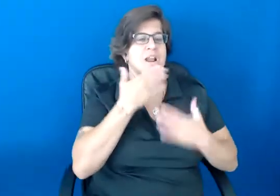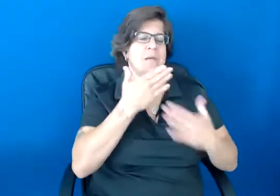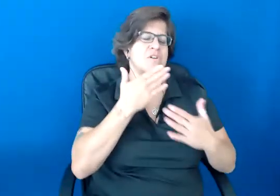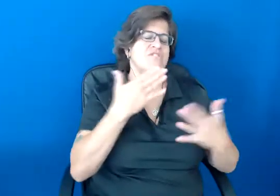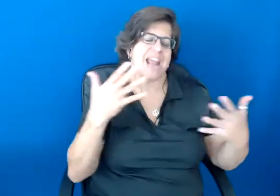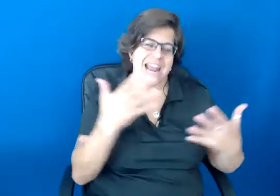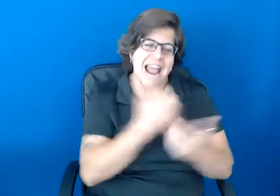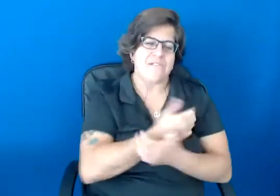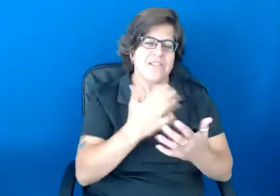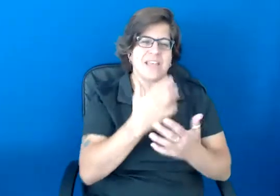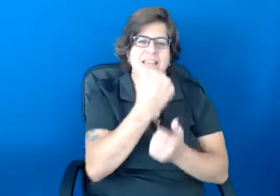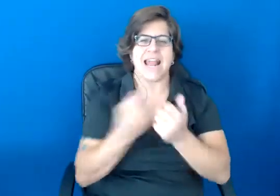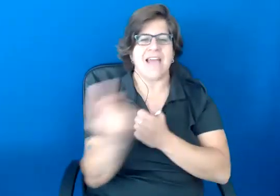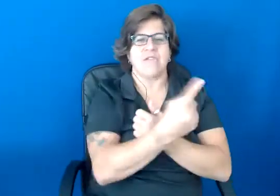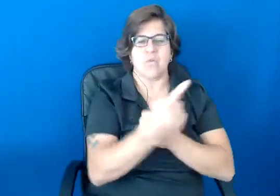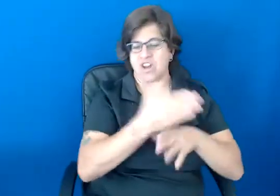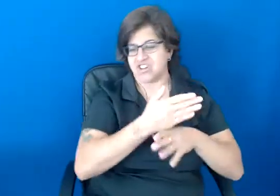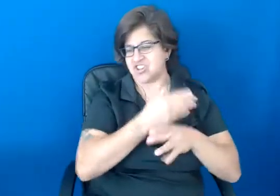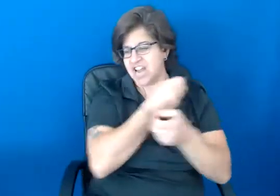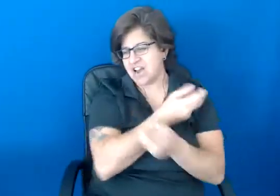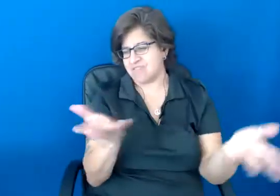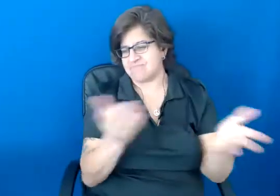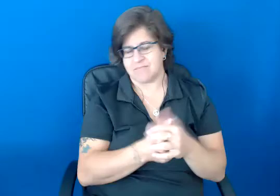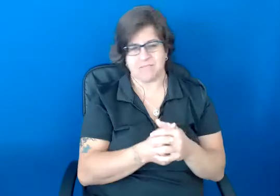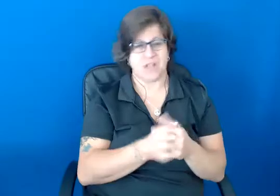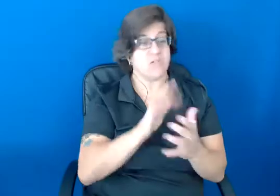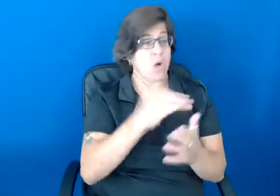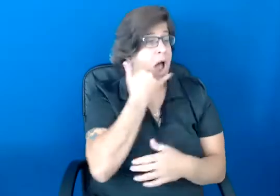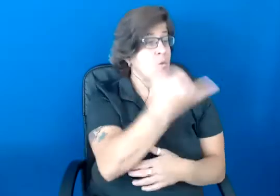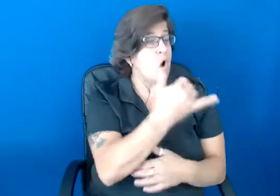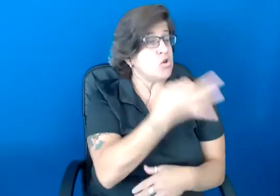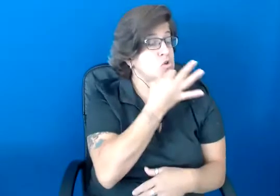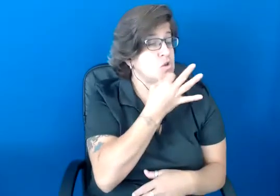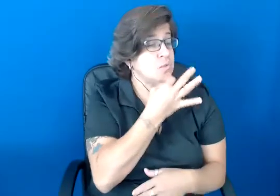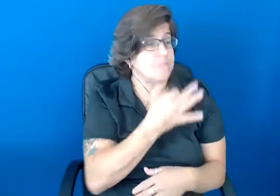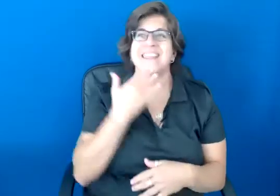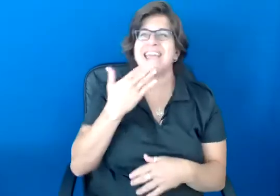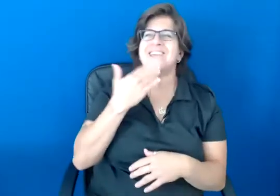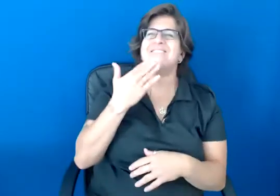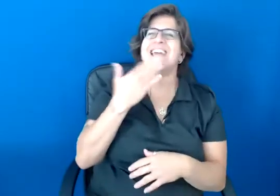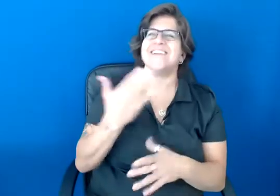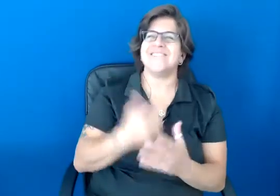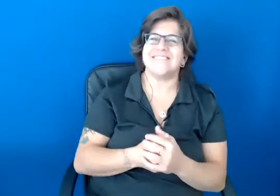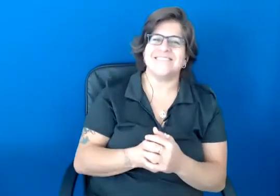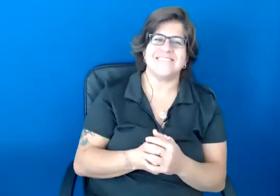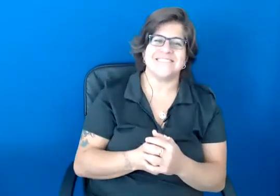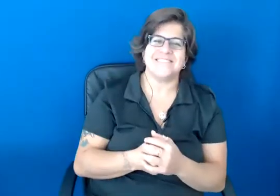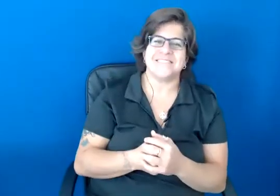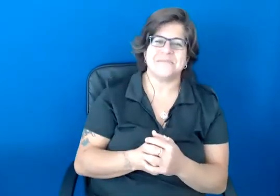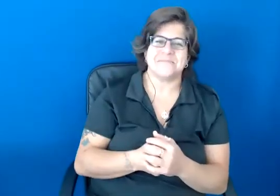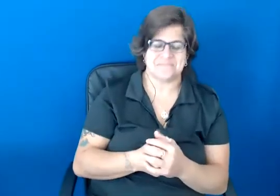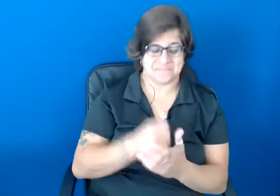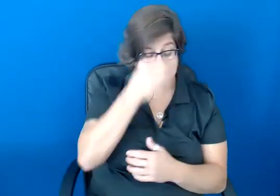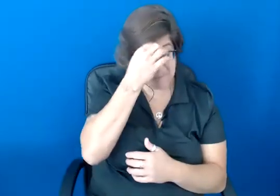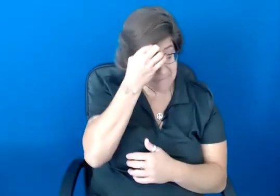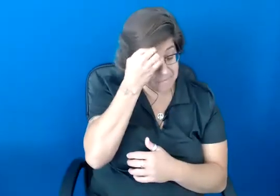appreciate everything that everybody has shared. And so, yeah, I'll call you soon. Thank you. Thank you. Thank